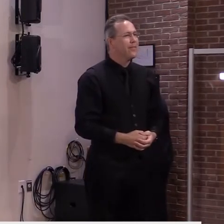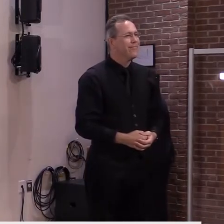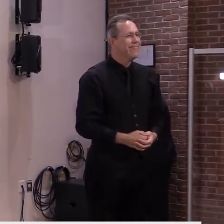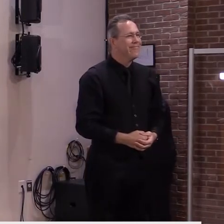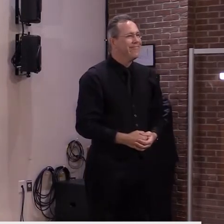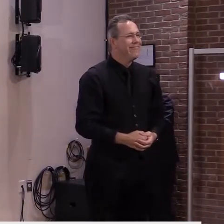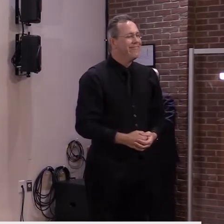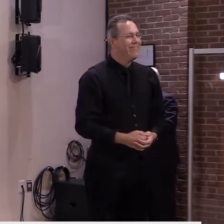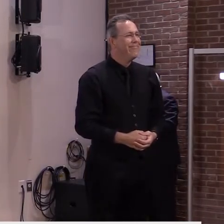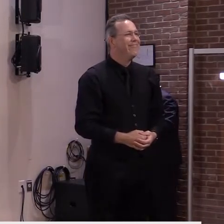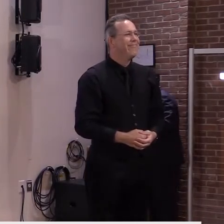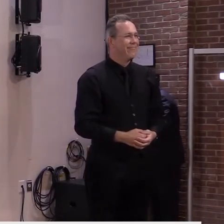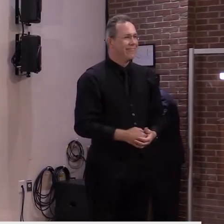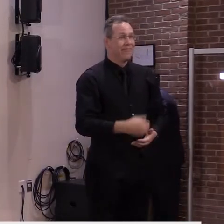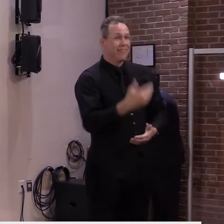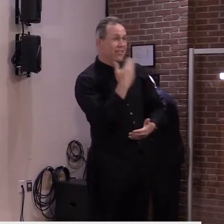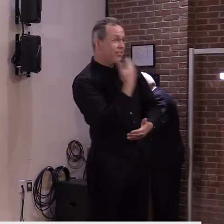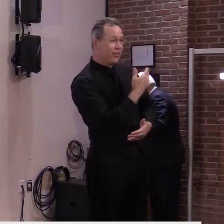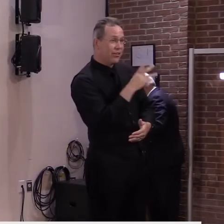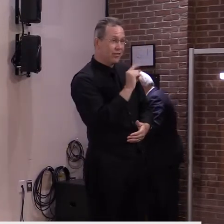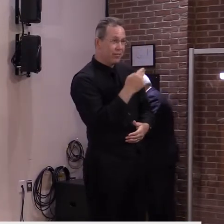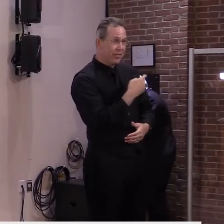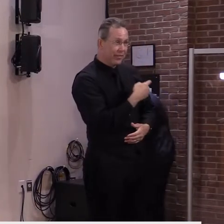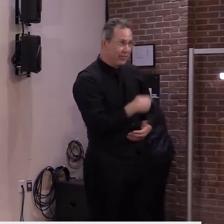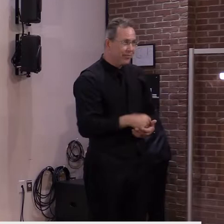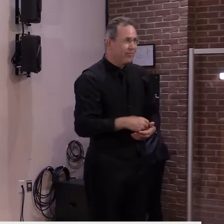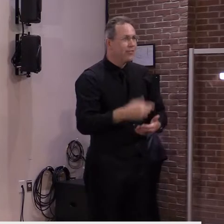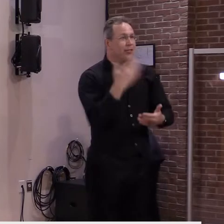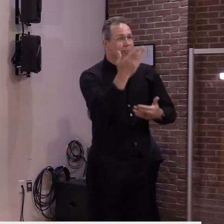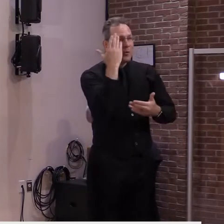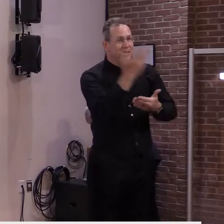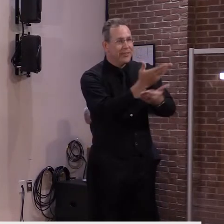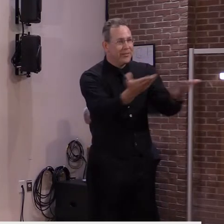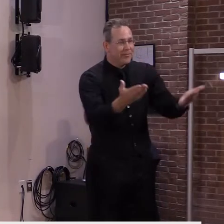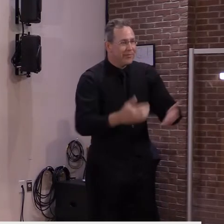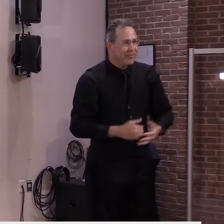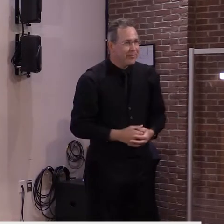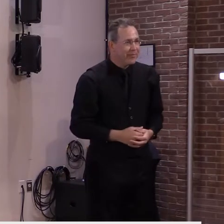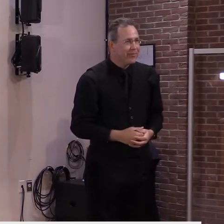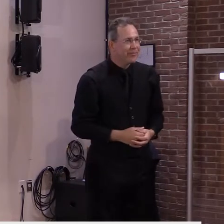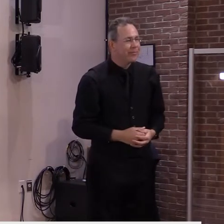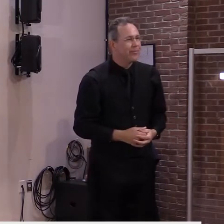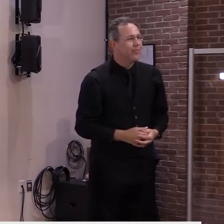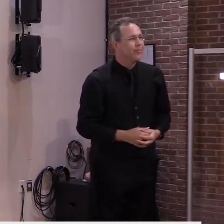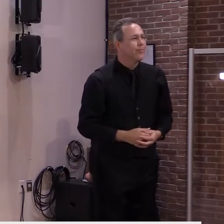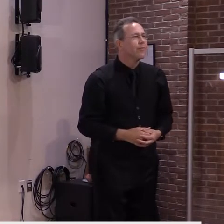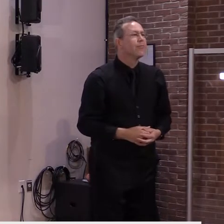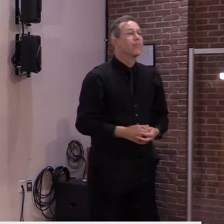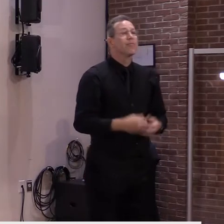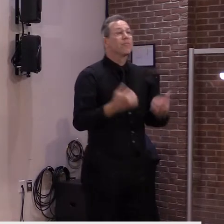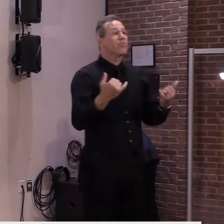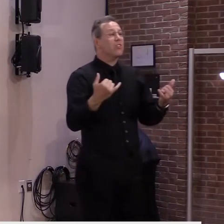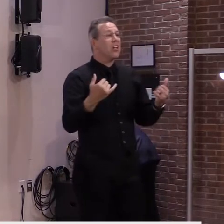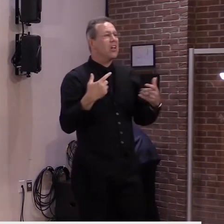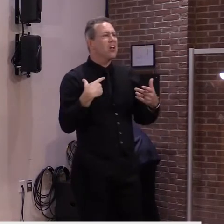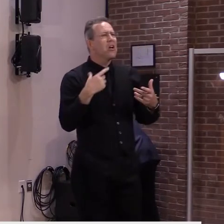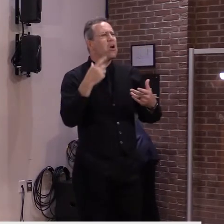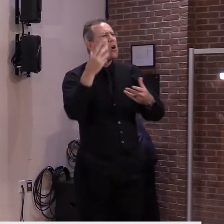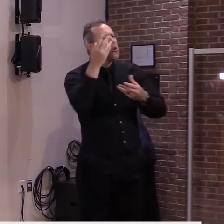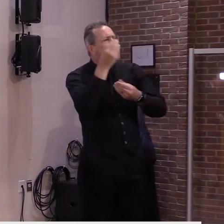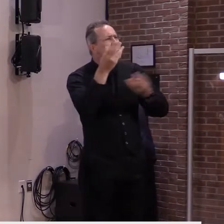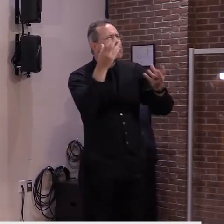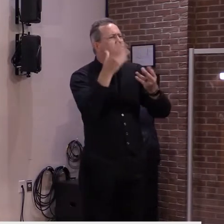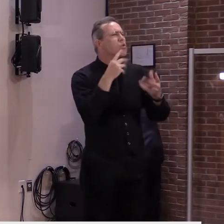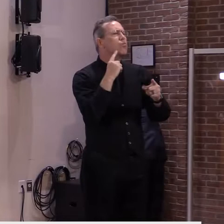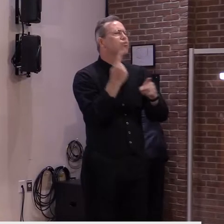Thank you very much, Secretary Smith, and good morning, everyone. Today's report is rather straightforward, containing plenty of good